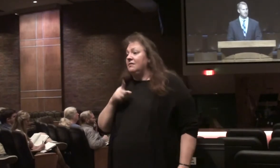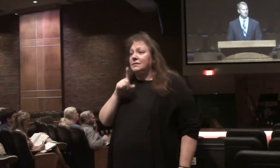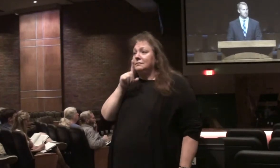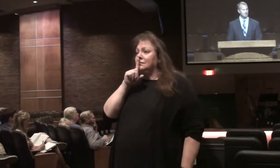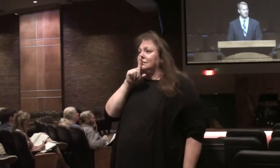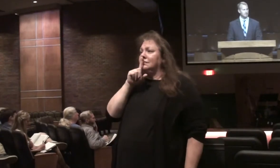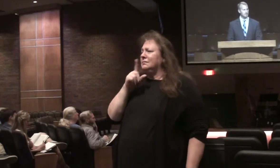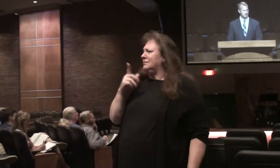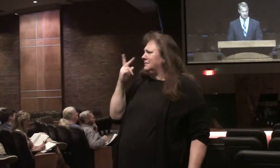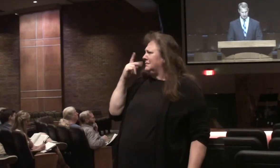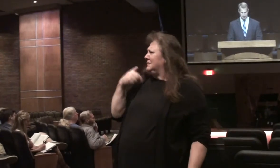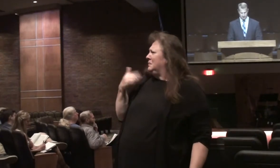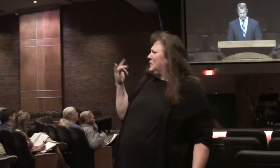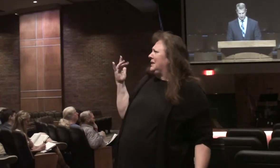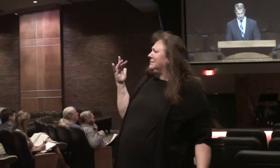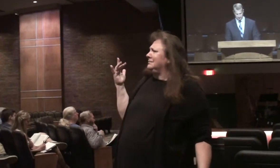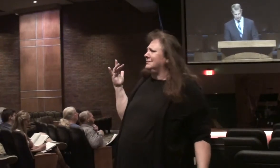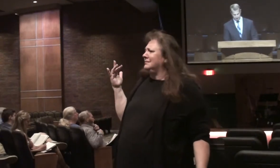silent.